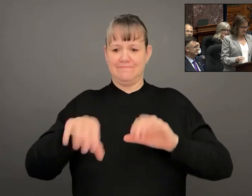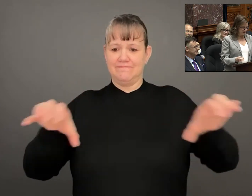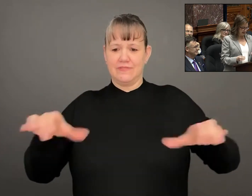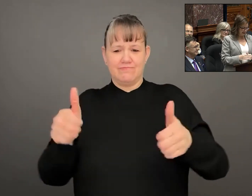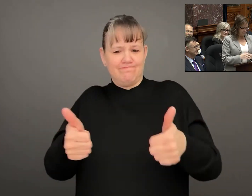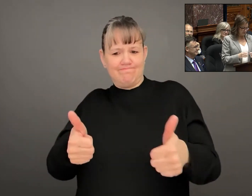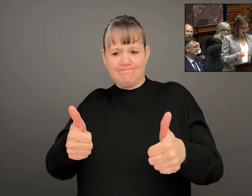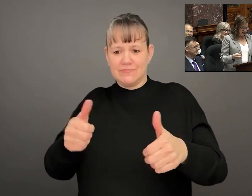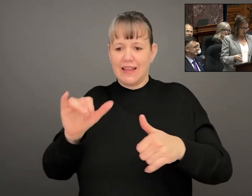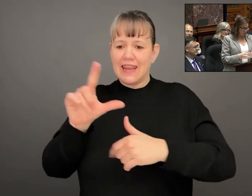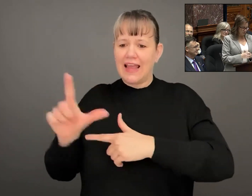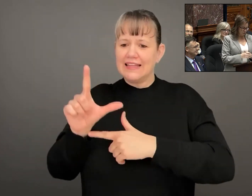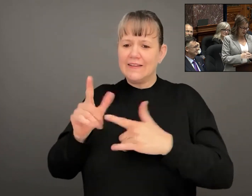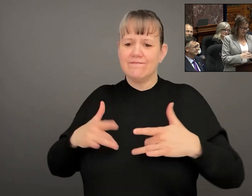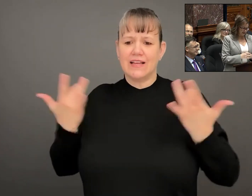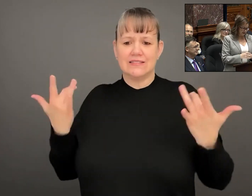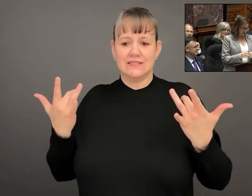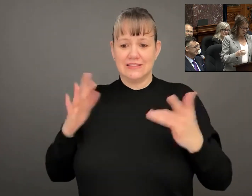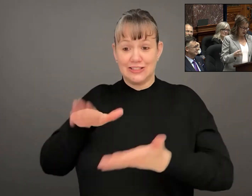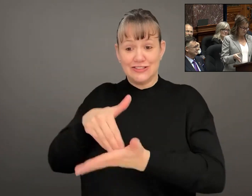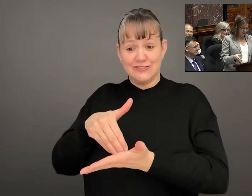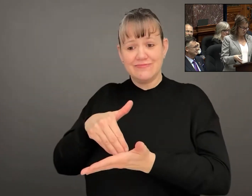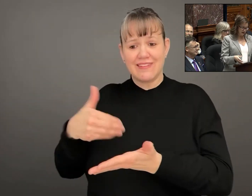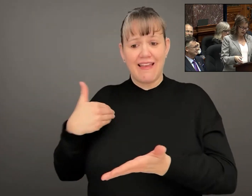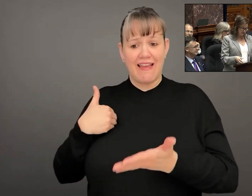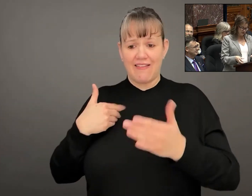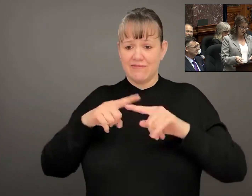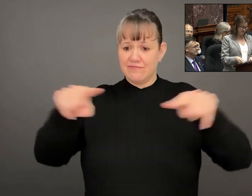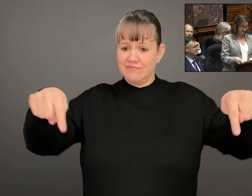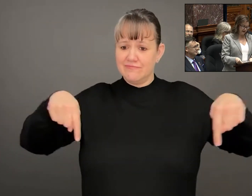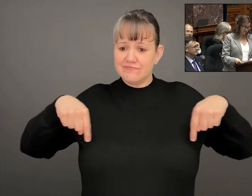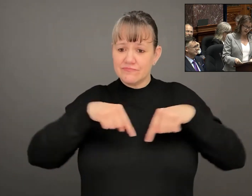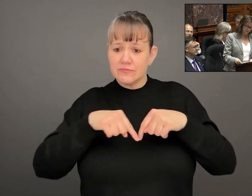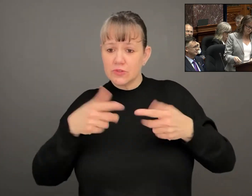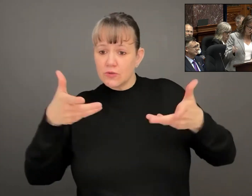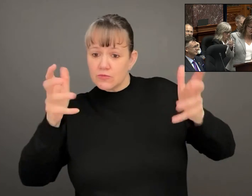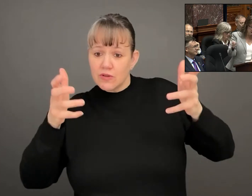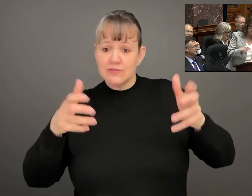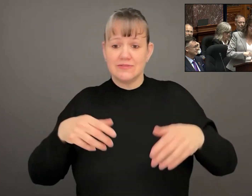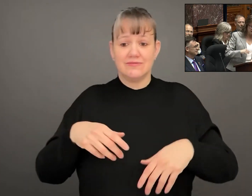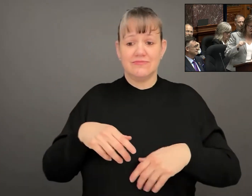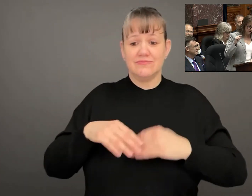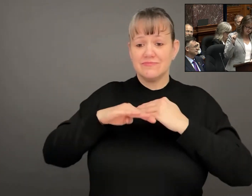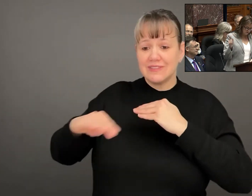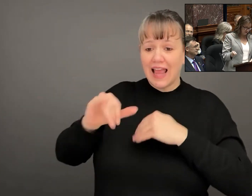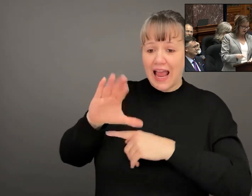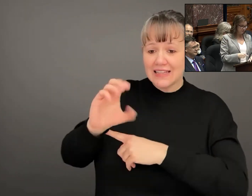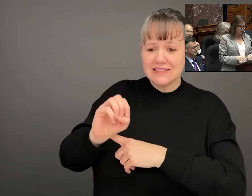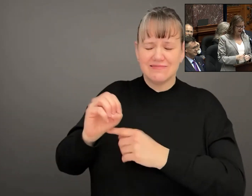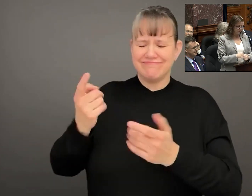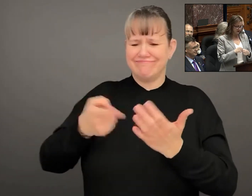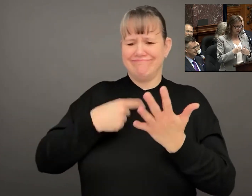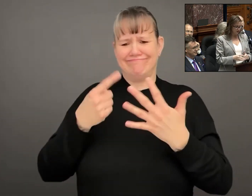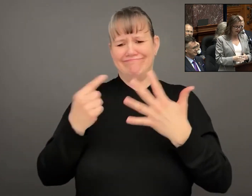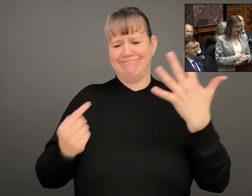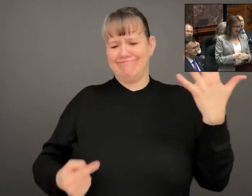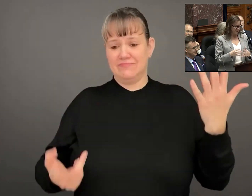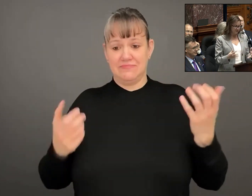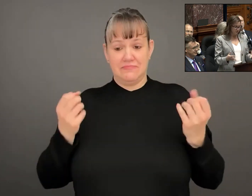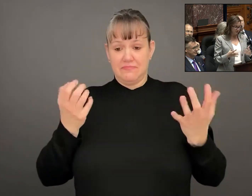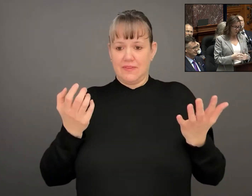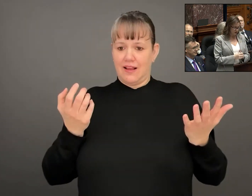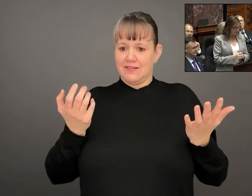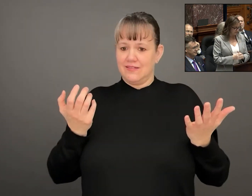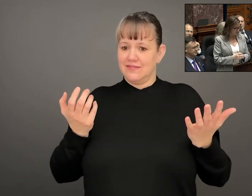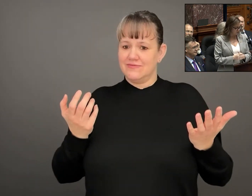sheets, stadium, and new progressing 5 dry ice sheets and arena. But most of all, it's its very enthusiastic community that